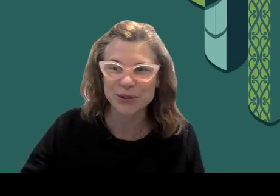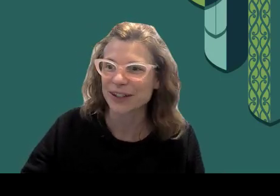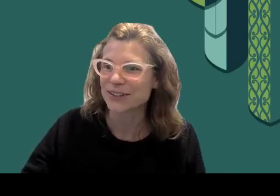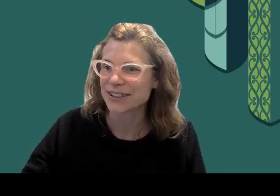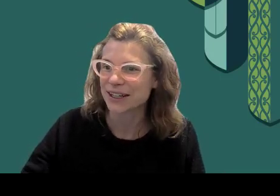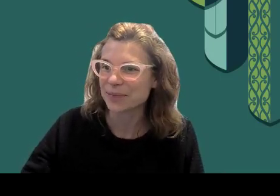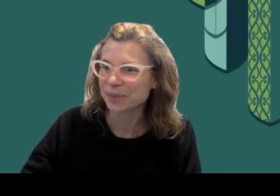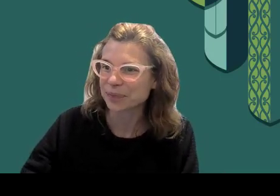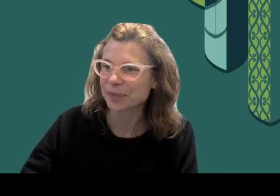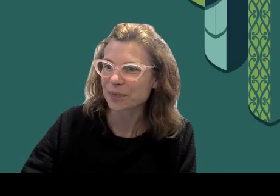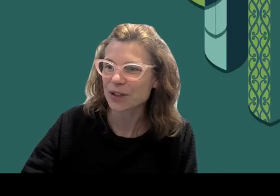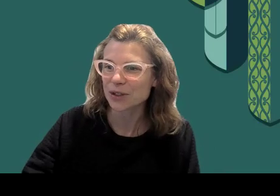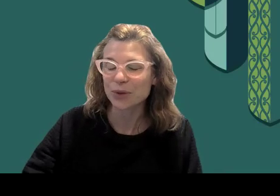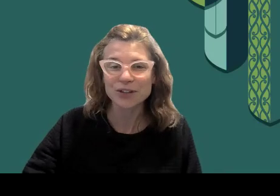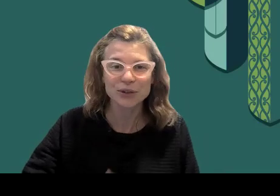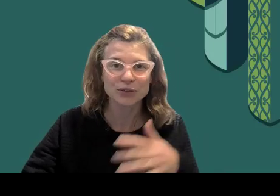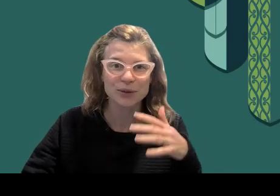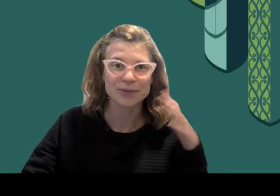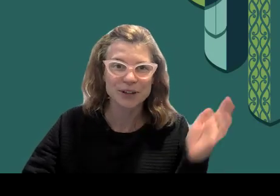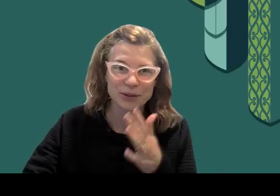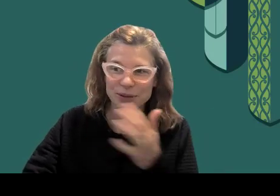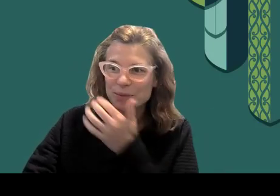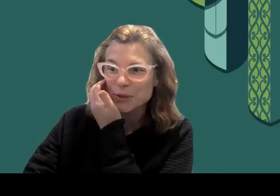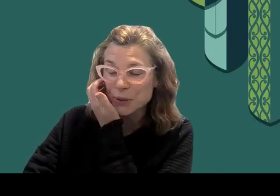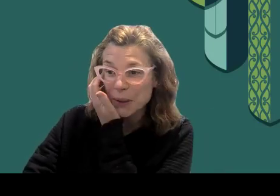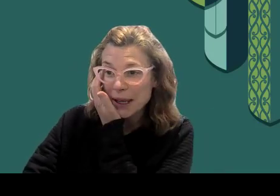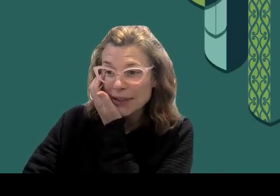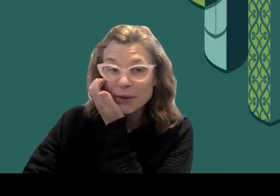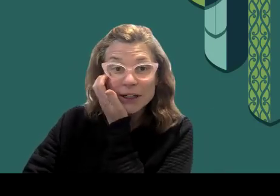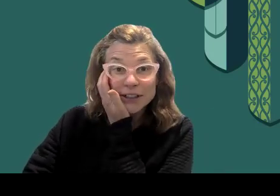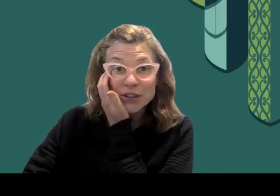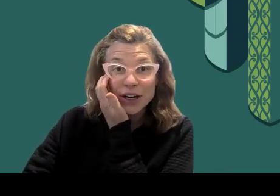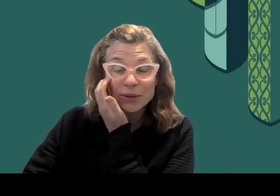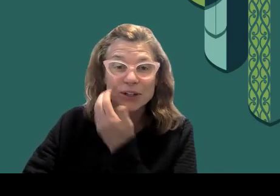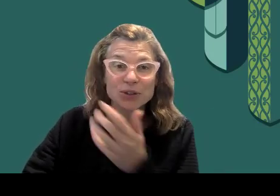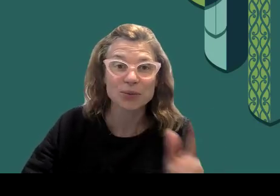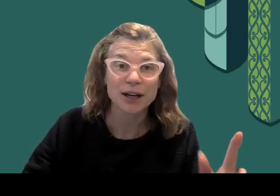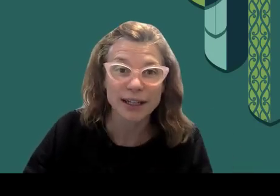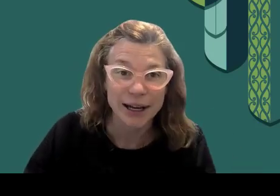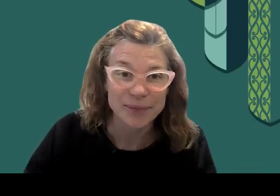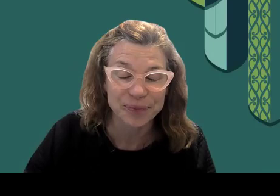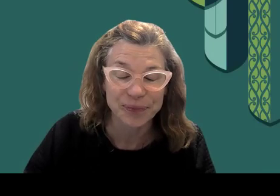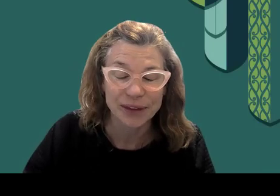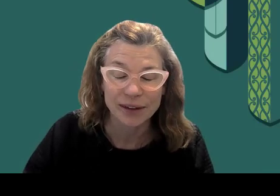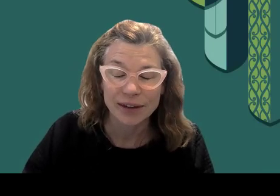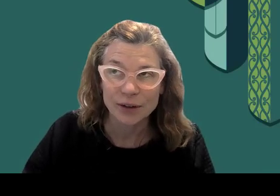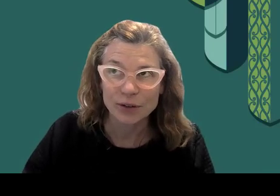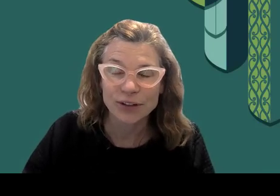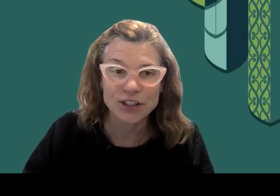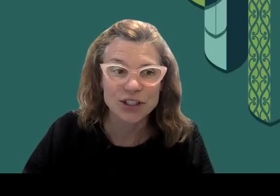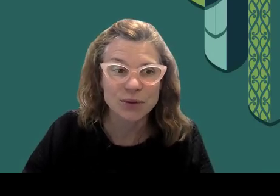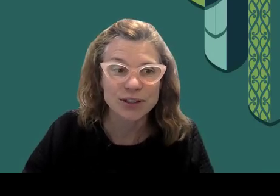conversation module that I've just done. So what I've learned from going through the module that I would like to try when I do my